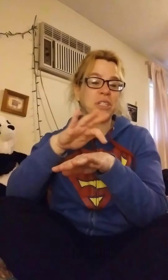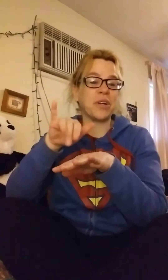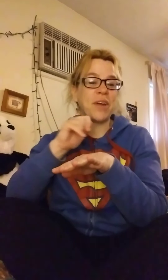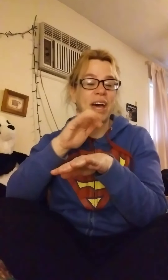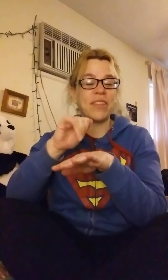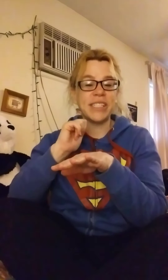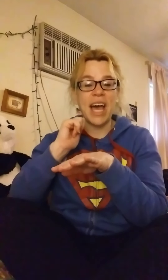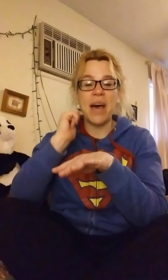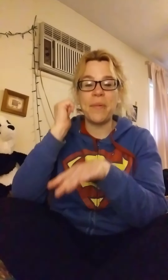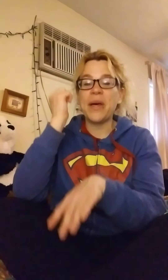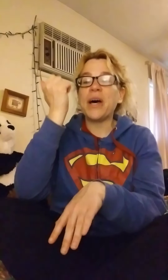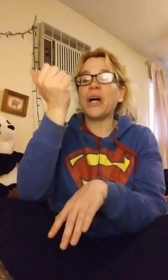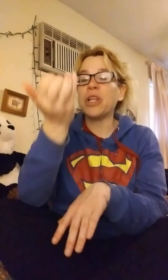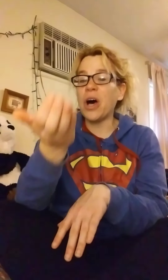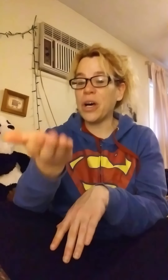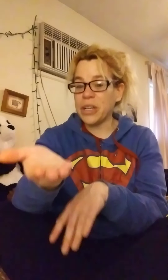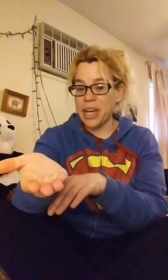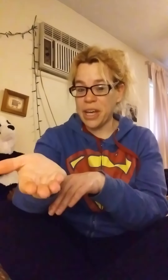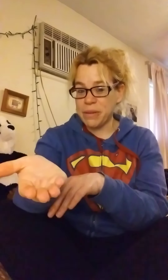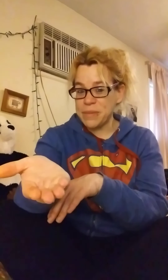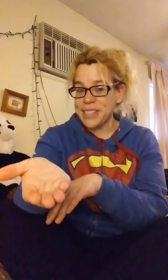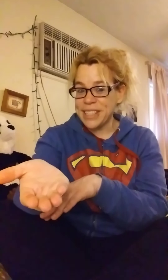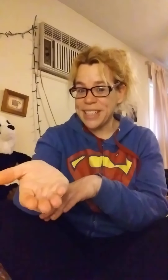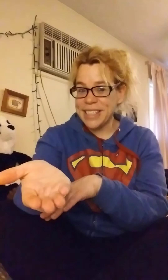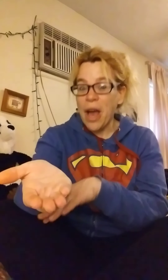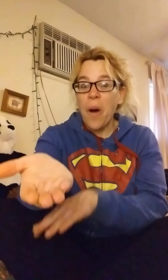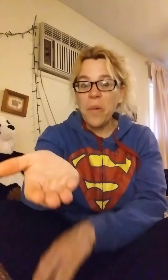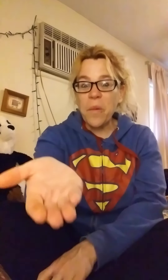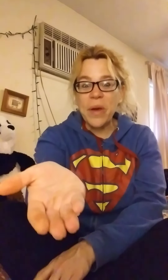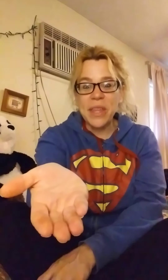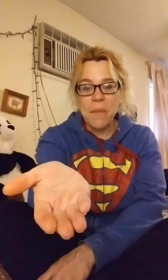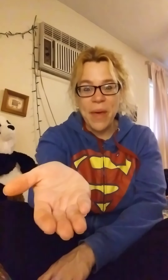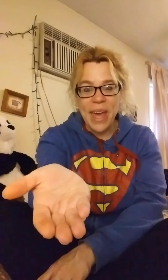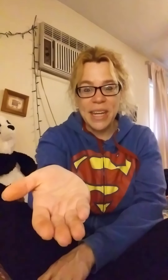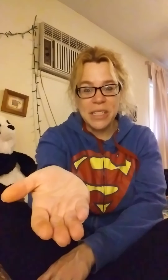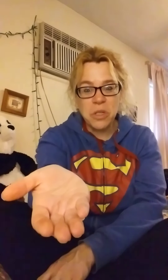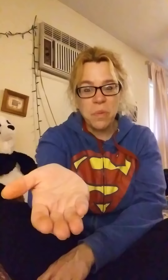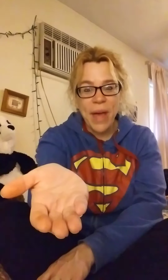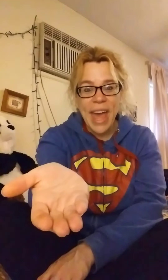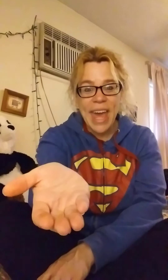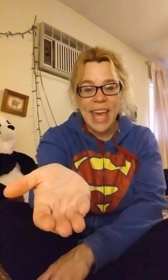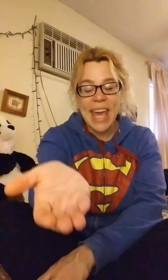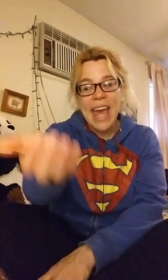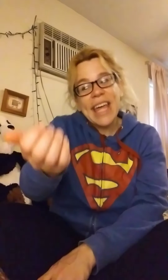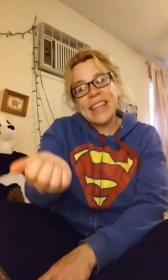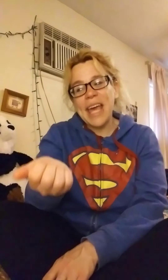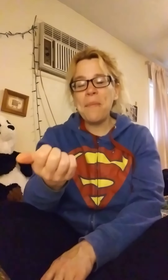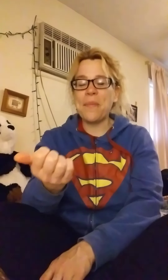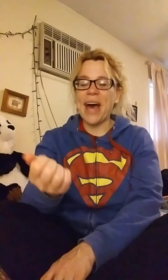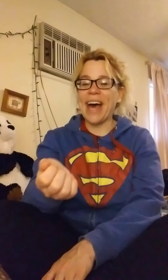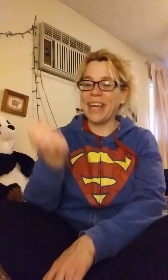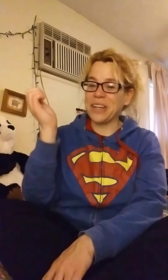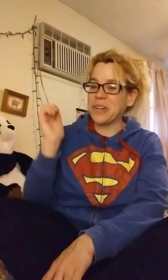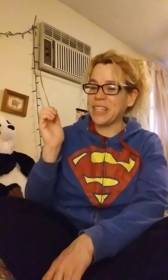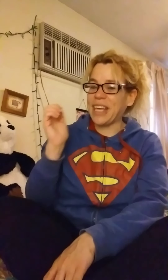sugar on the top. Along comes with a penny to pay. They buy a cookie